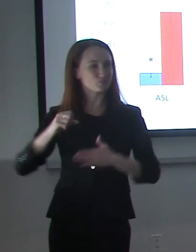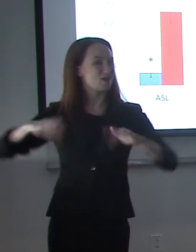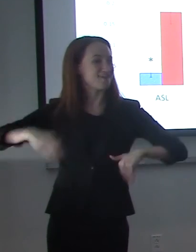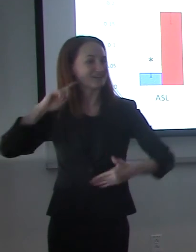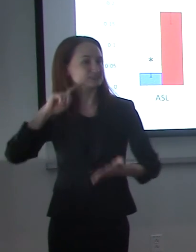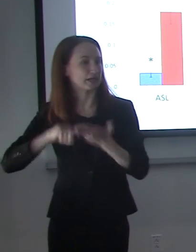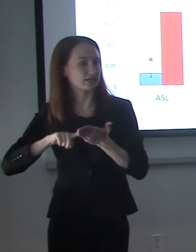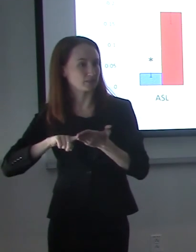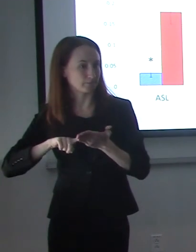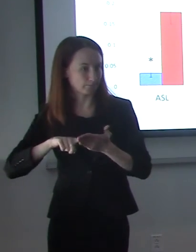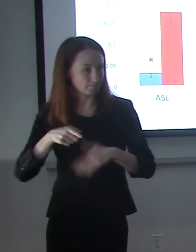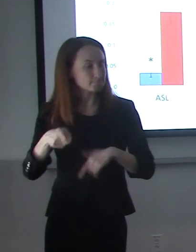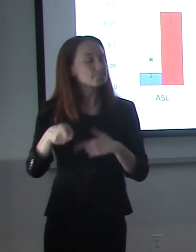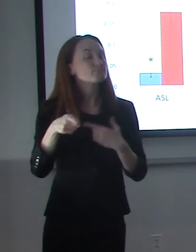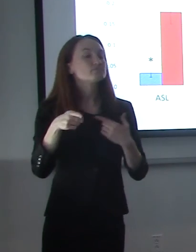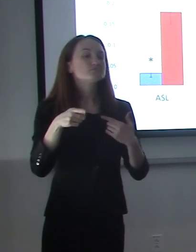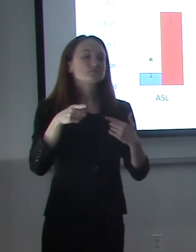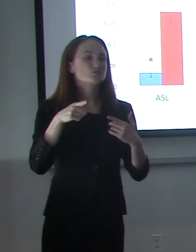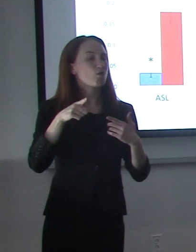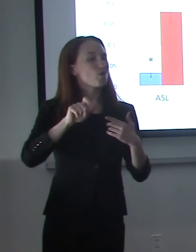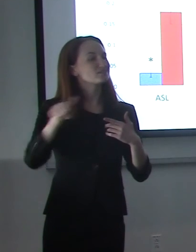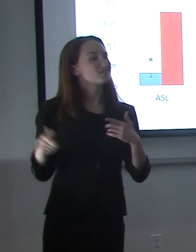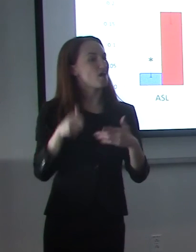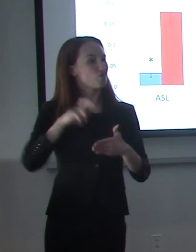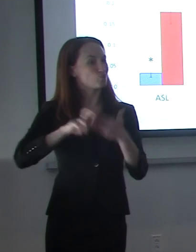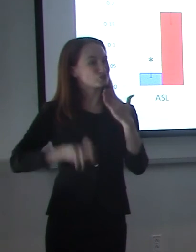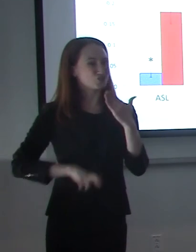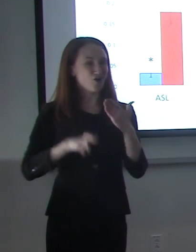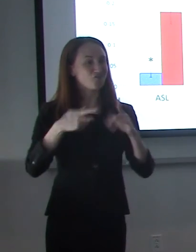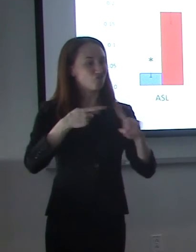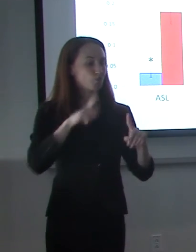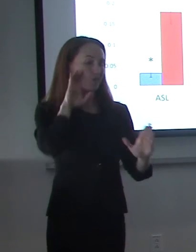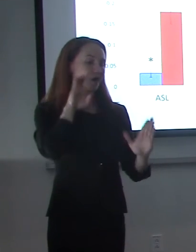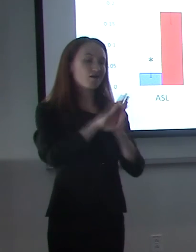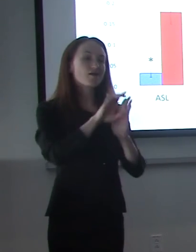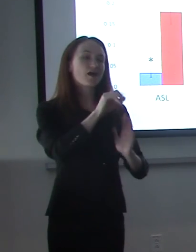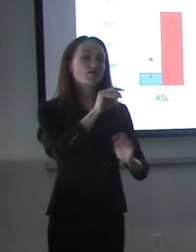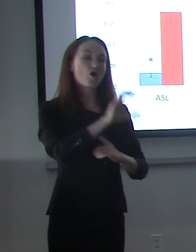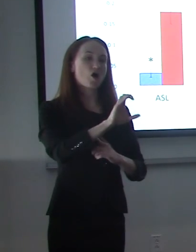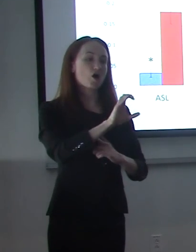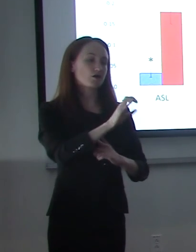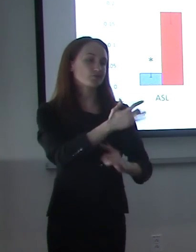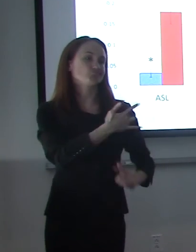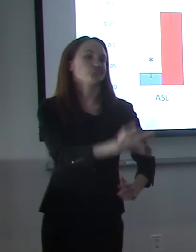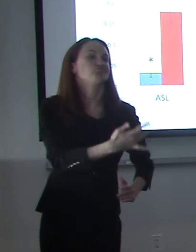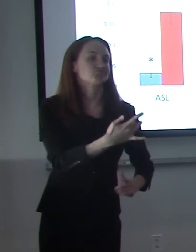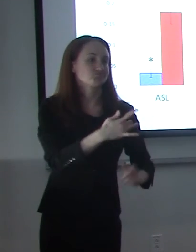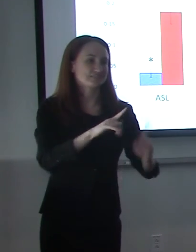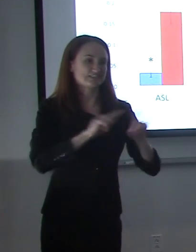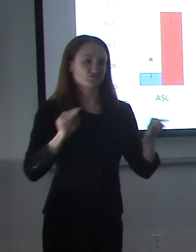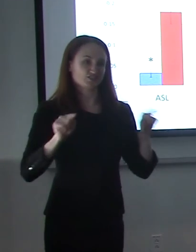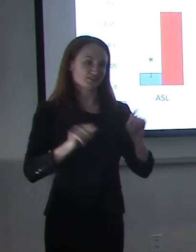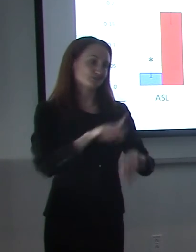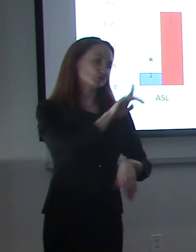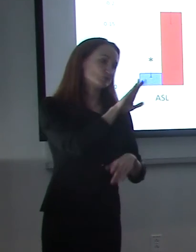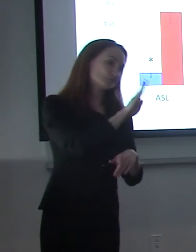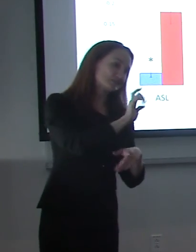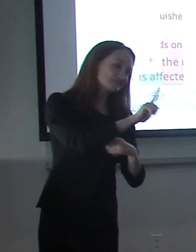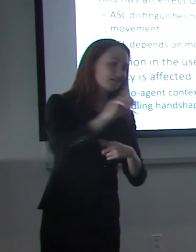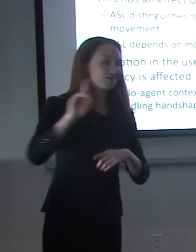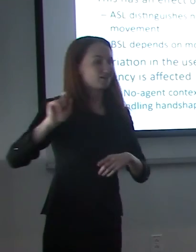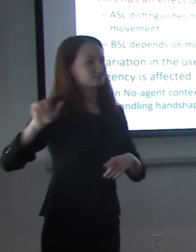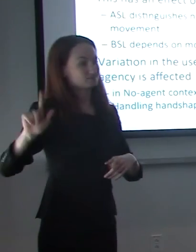And so this is another consequence of that iconic preference difference in the two types of languages.